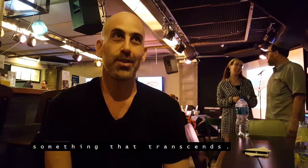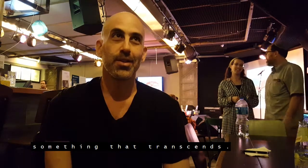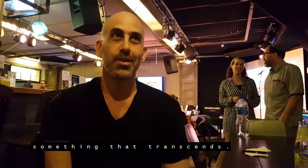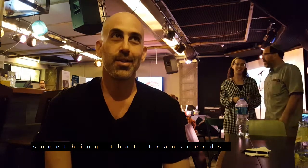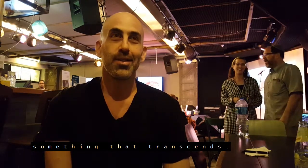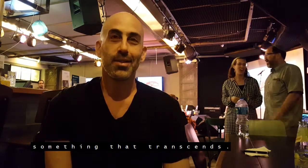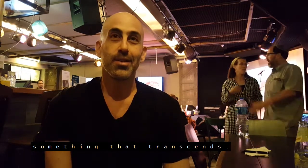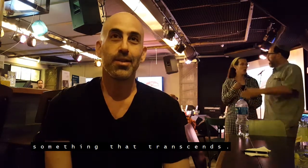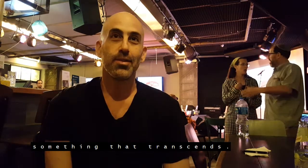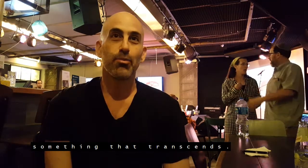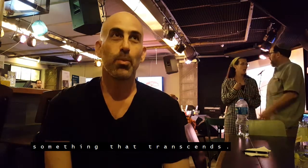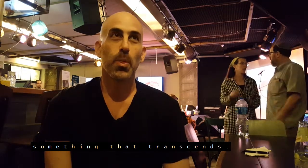transcends.